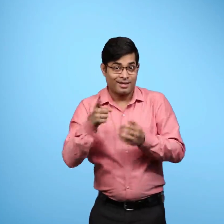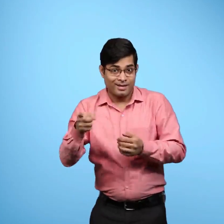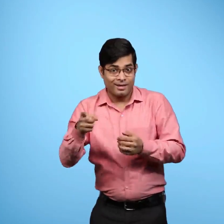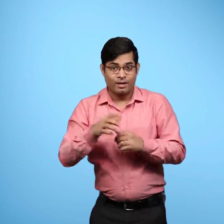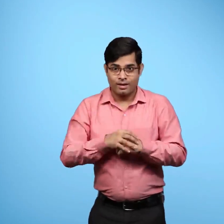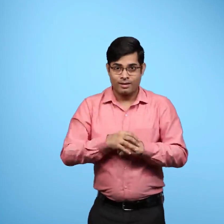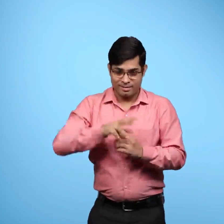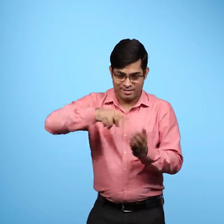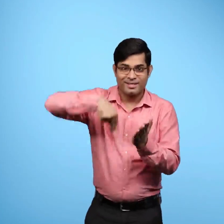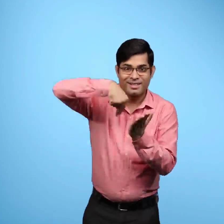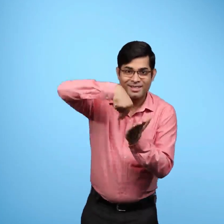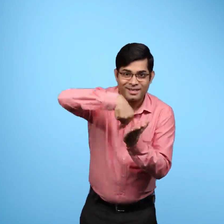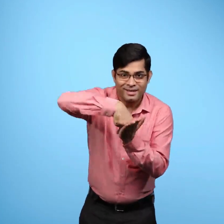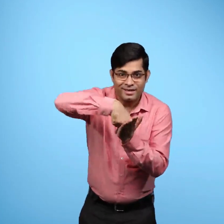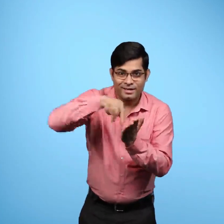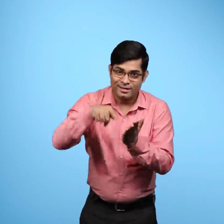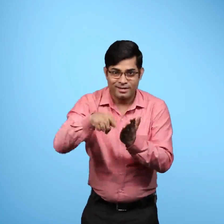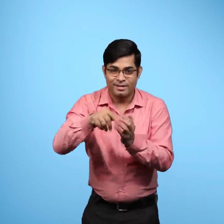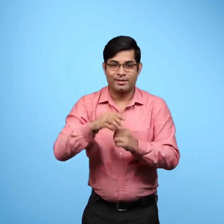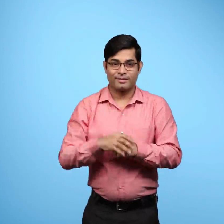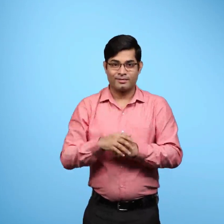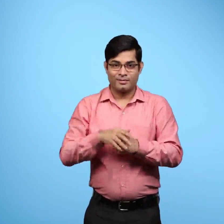Raima keeps her stump in sleeping position.